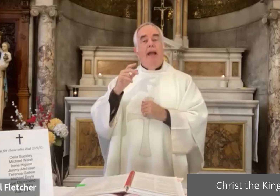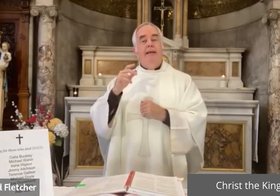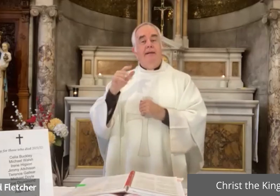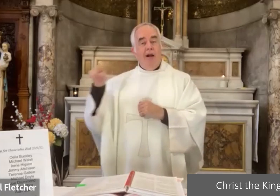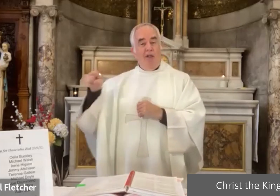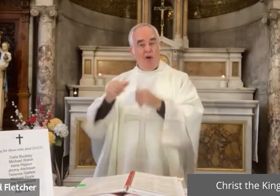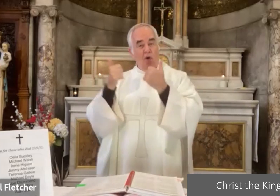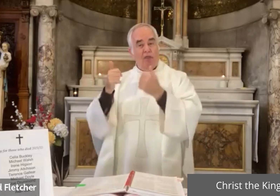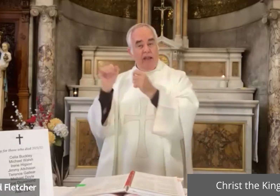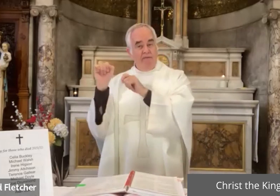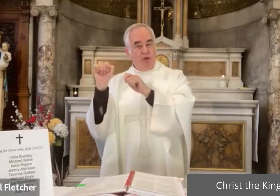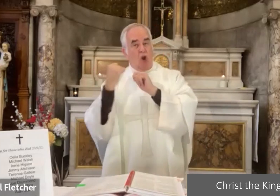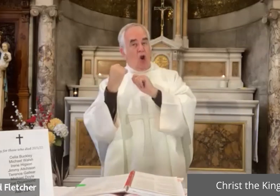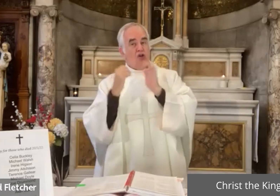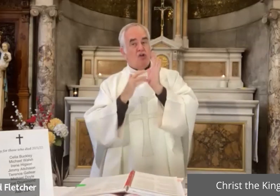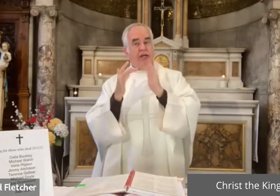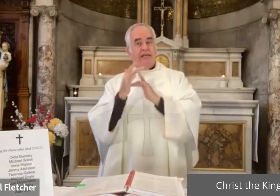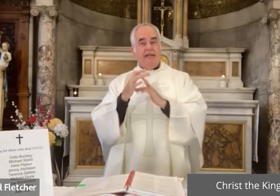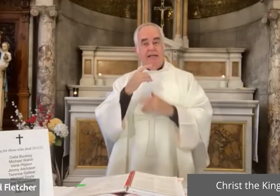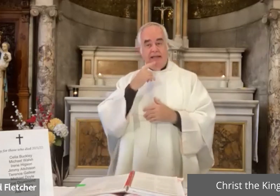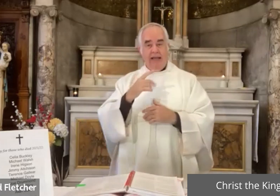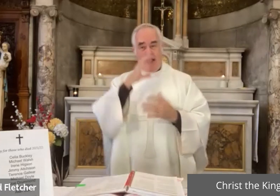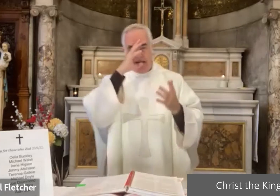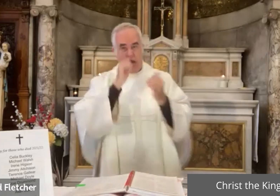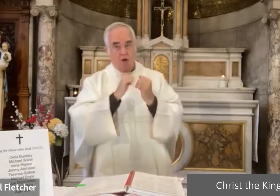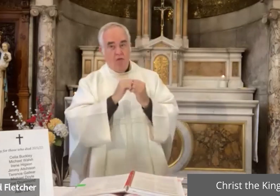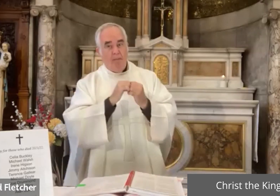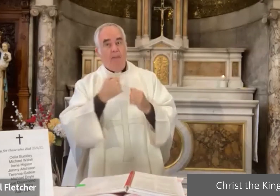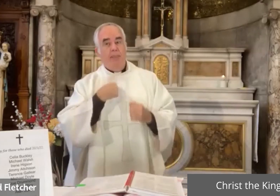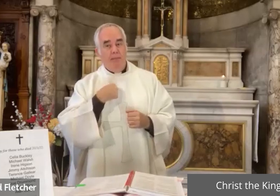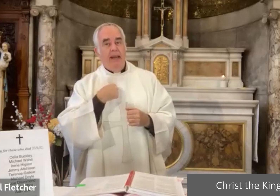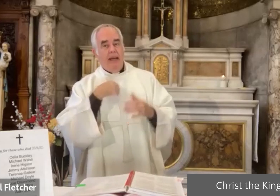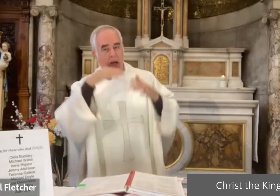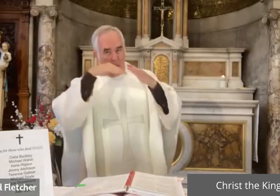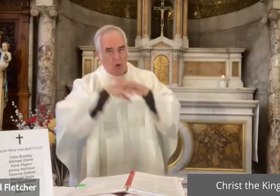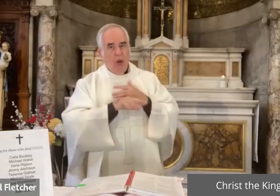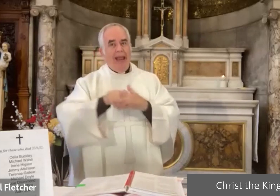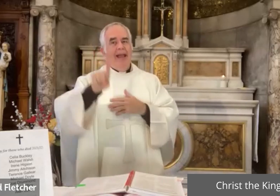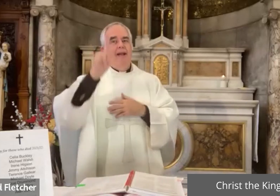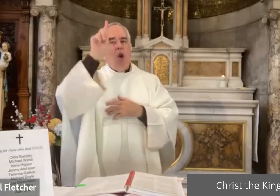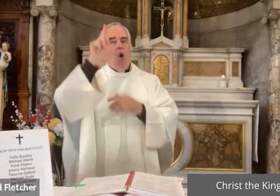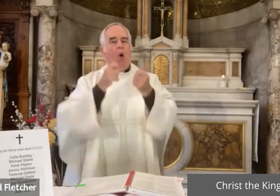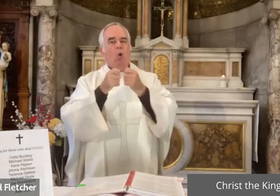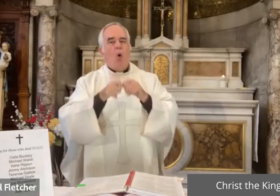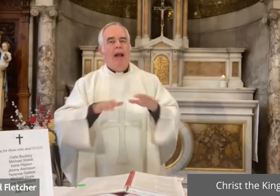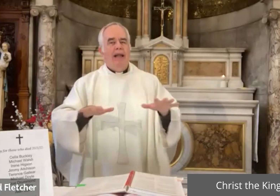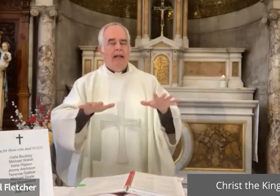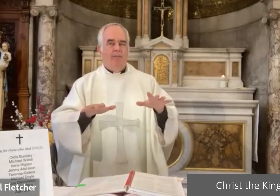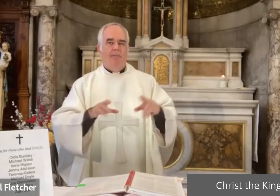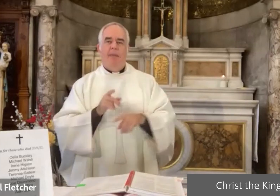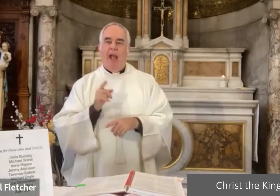But when the good thief turned to Jesus and said, "Remember me when we're in